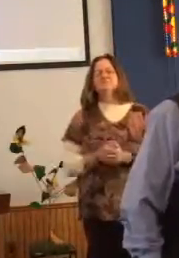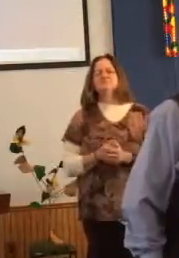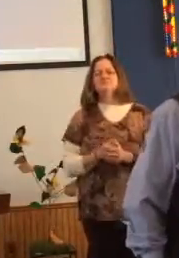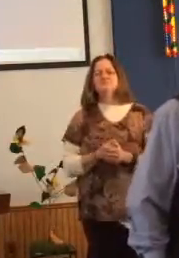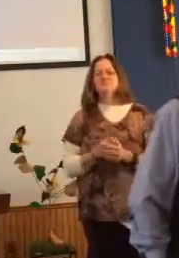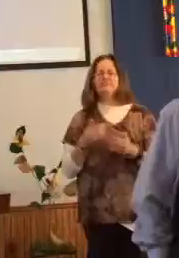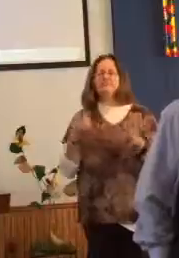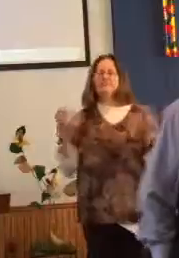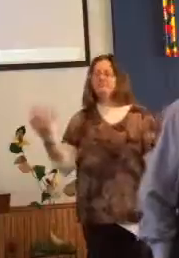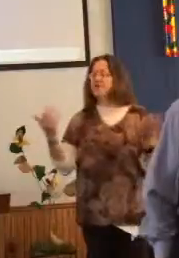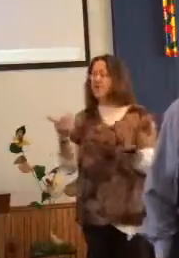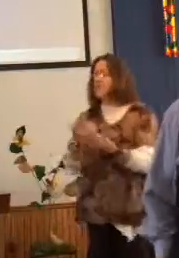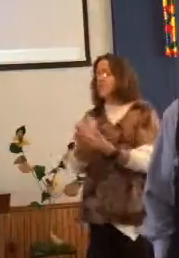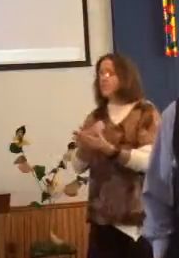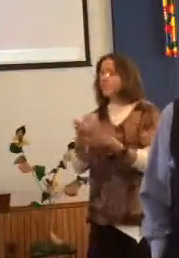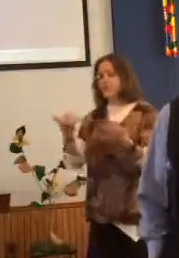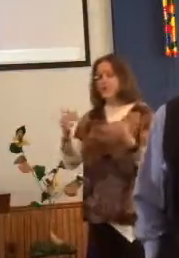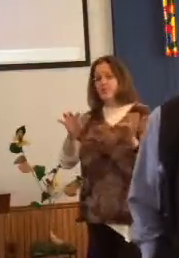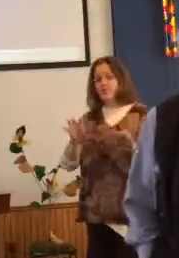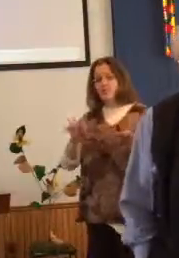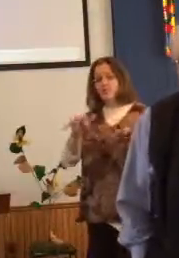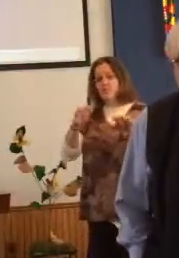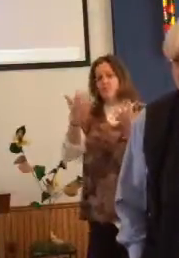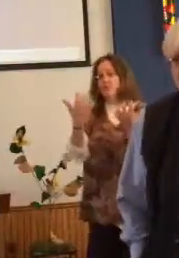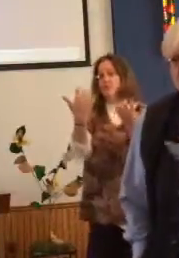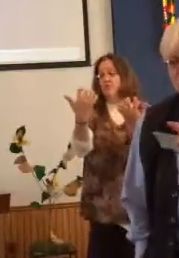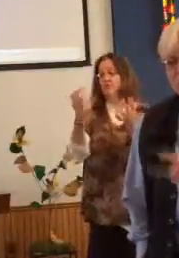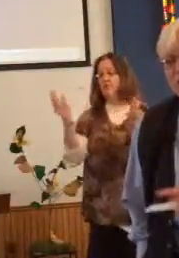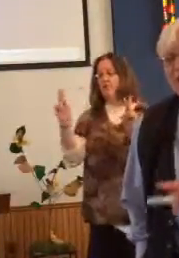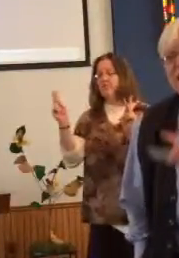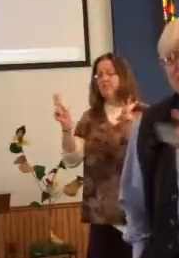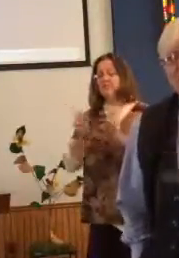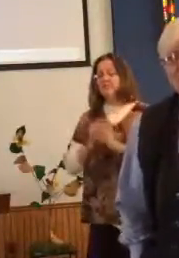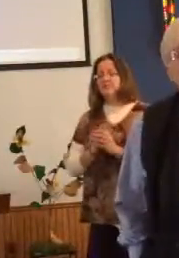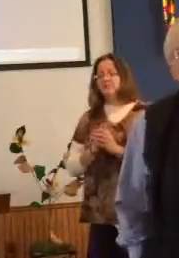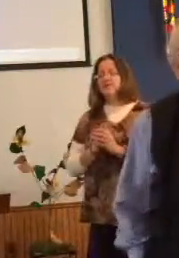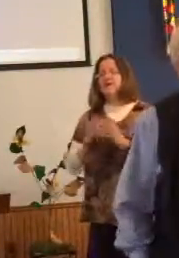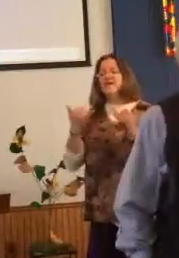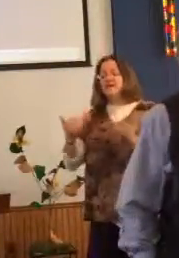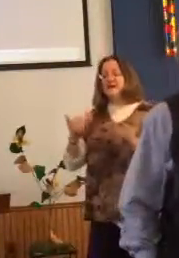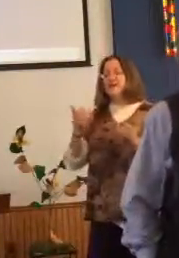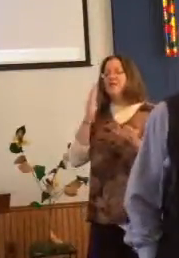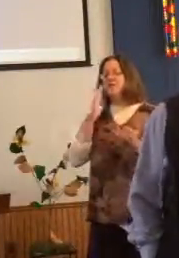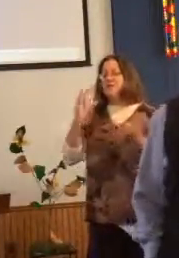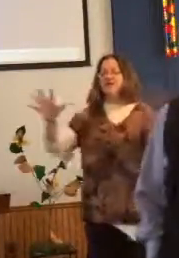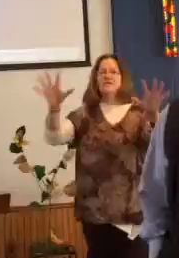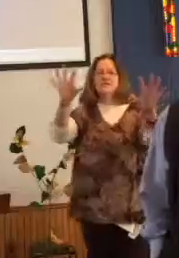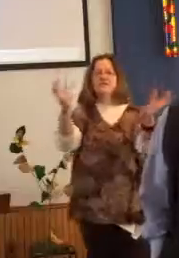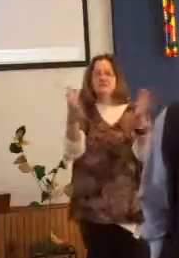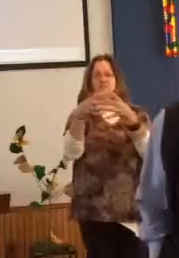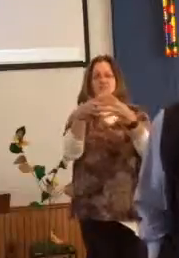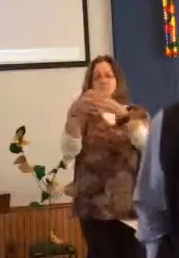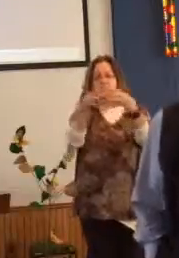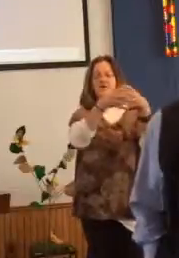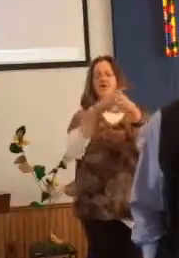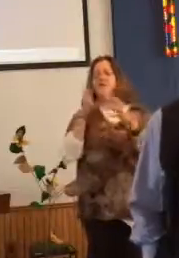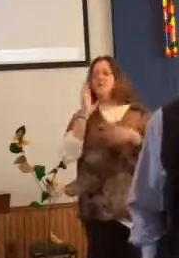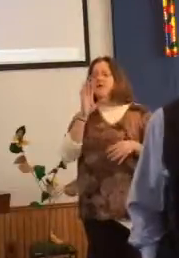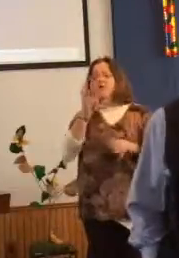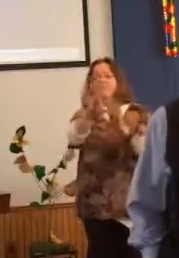For a group of people to select and follow a path is